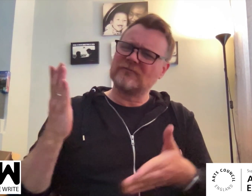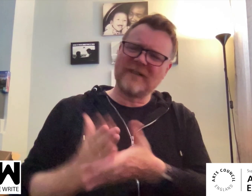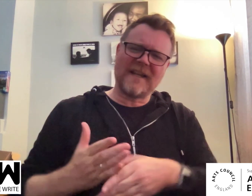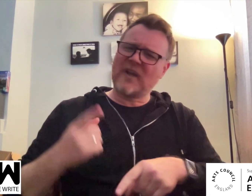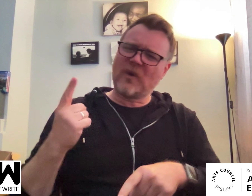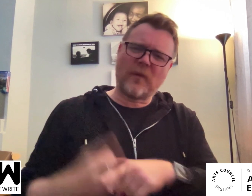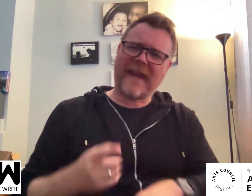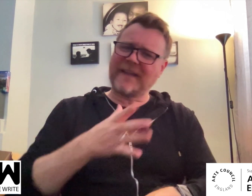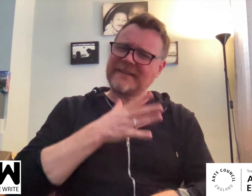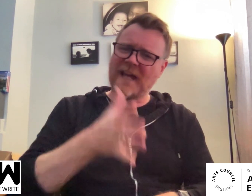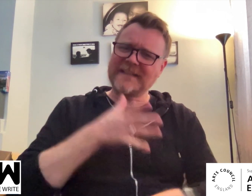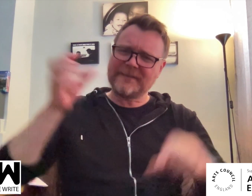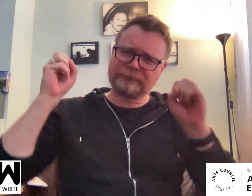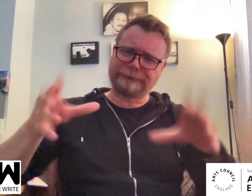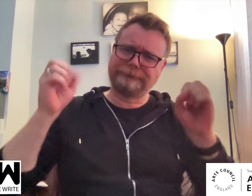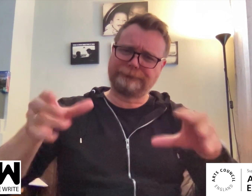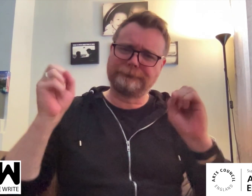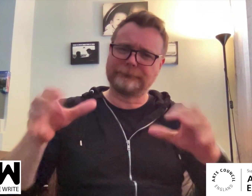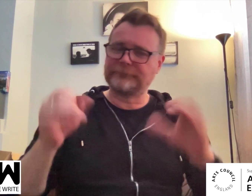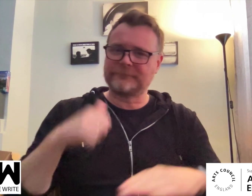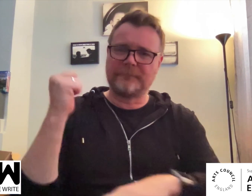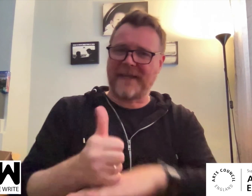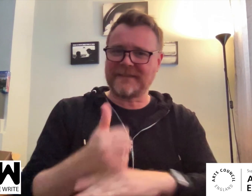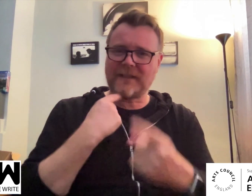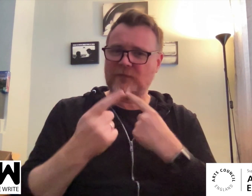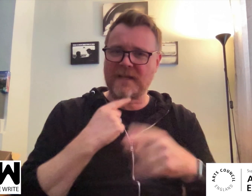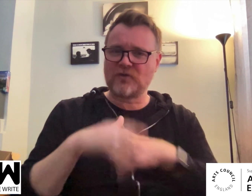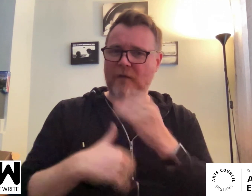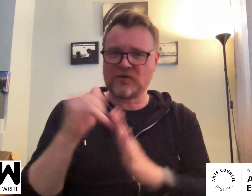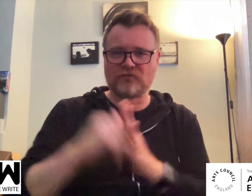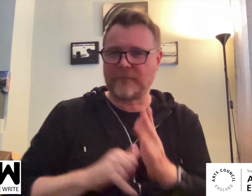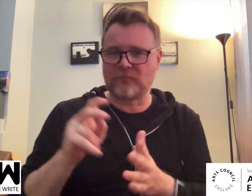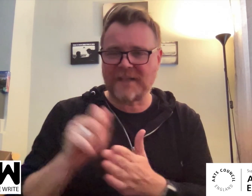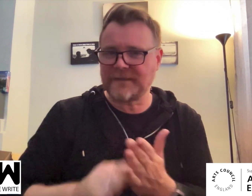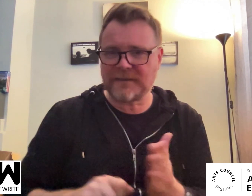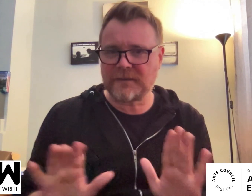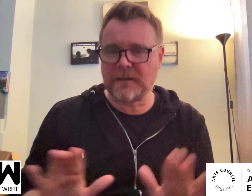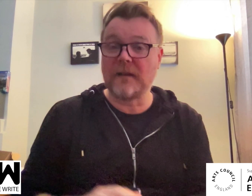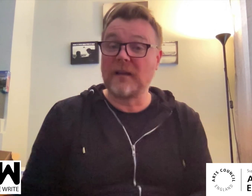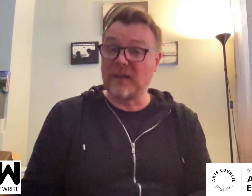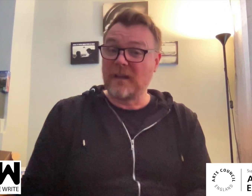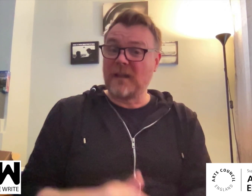was a very quick and dirty basic information on how to create a script.